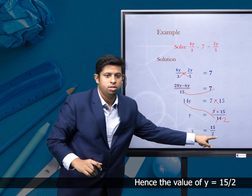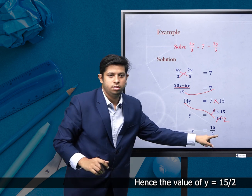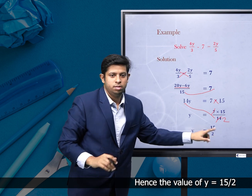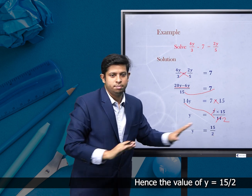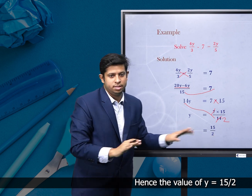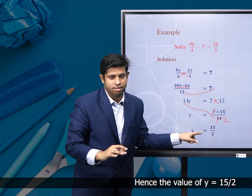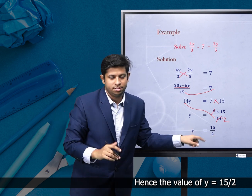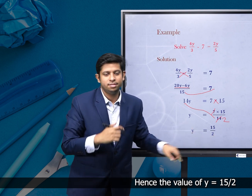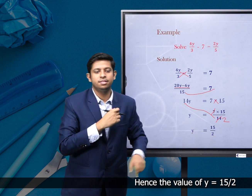by 2.